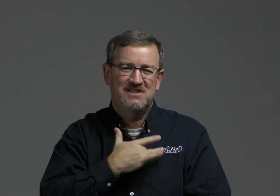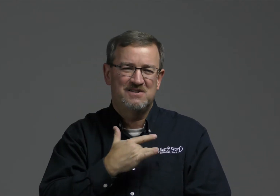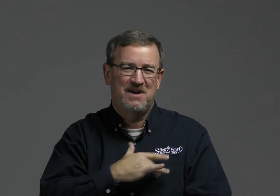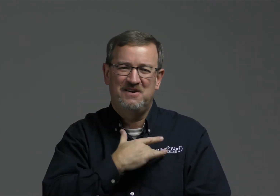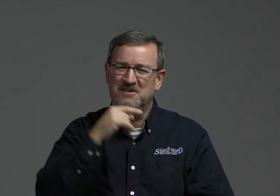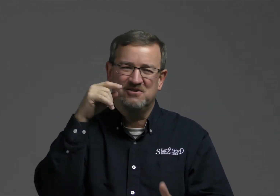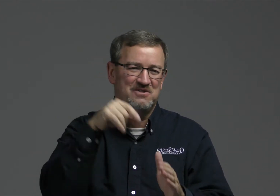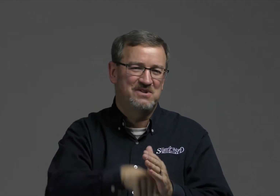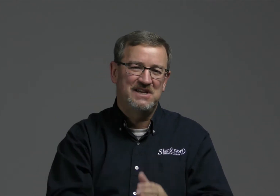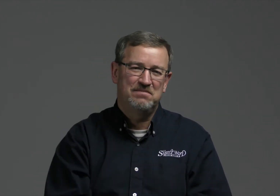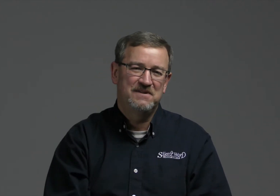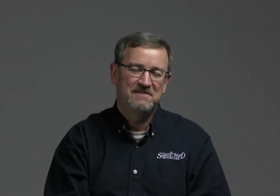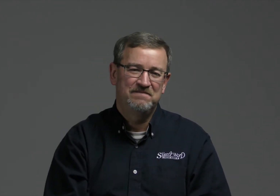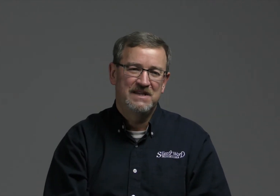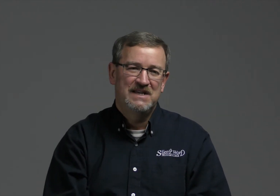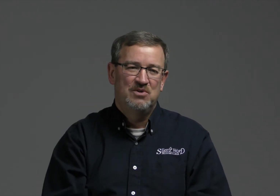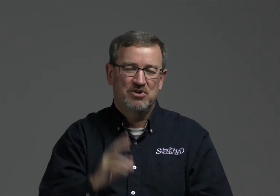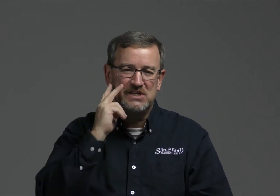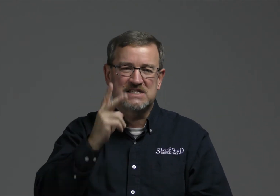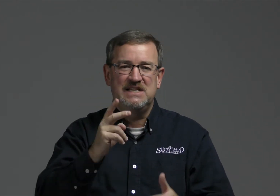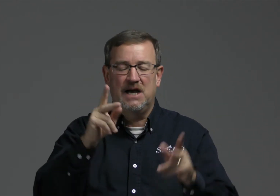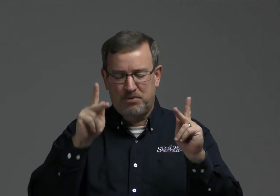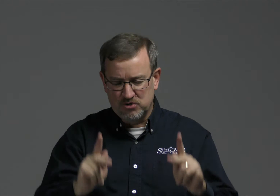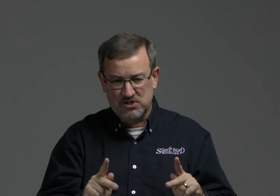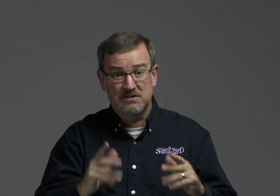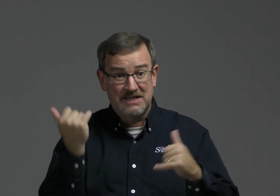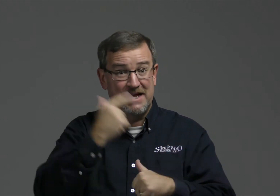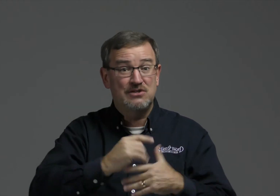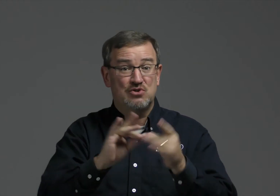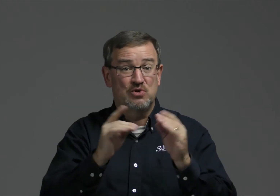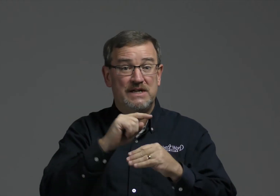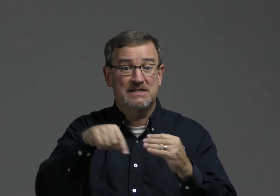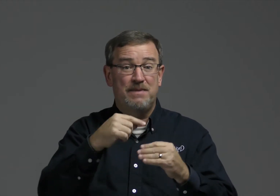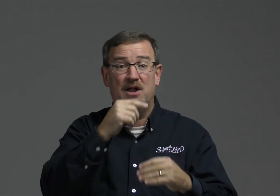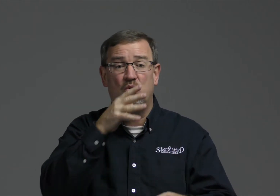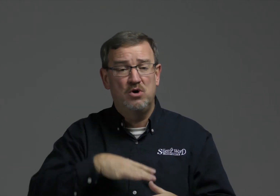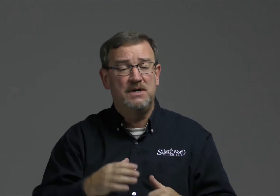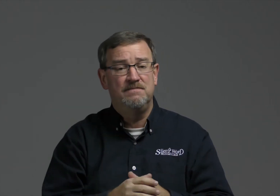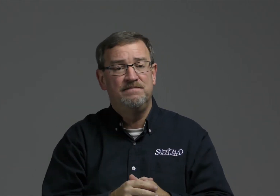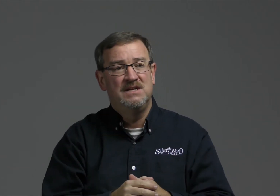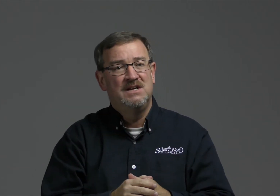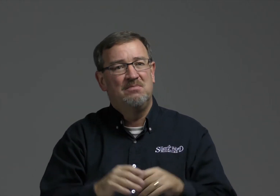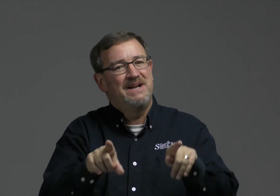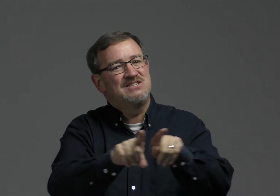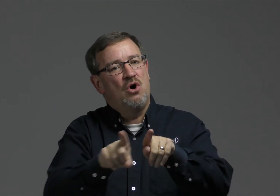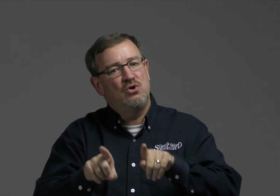touches my heart so deep. We're going to see a person. Today's story is about a woman. But it's